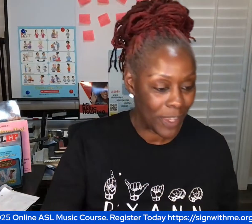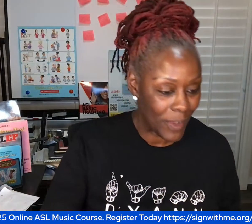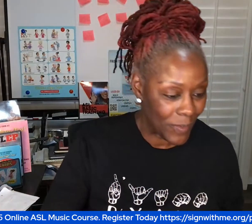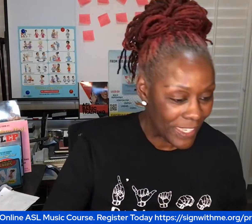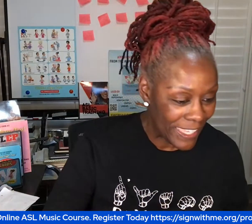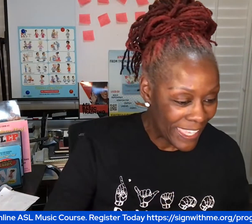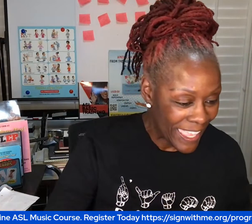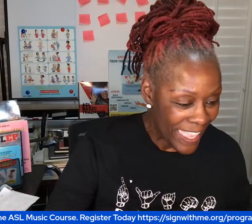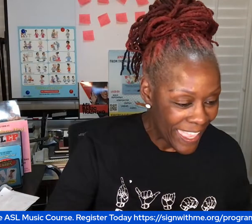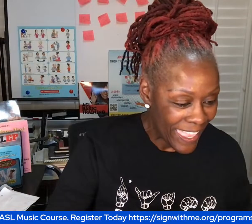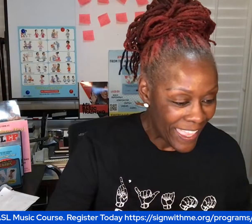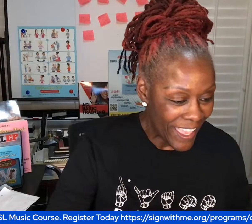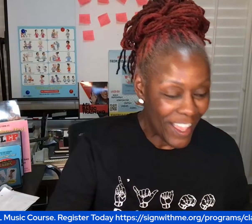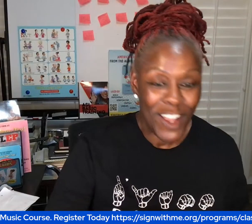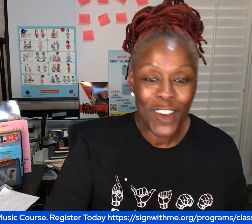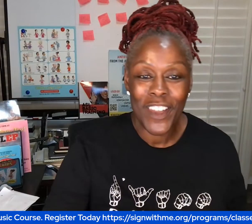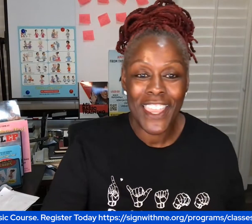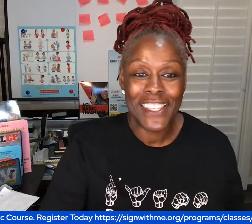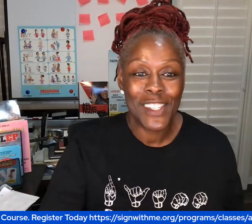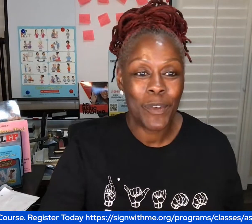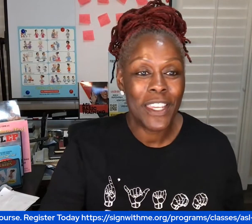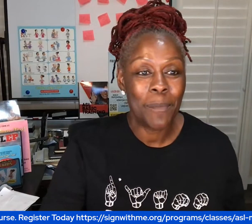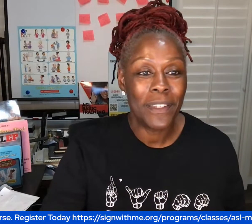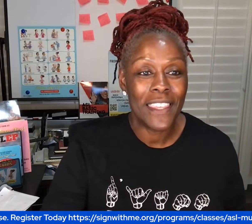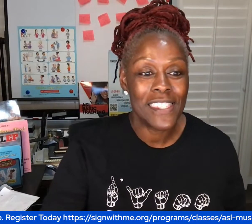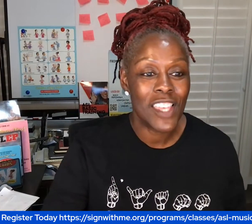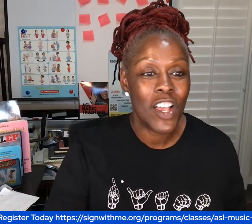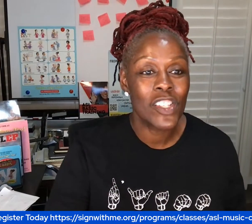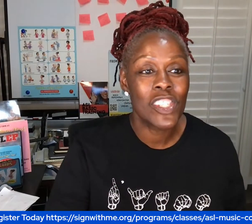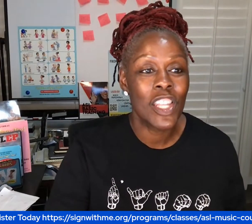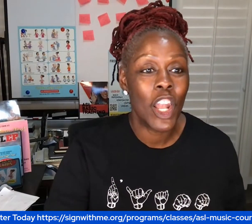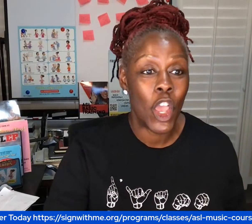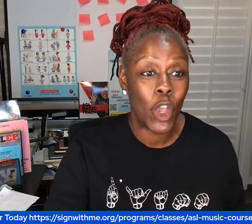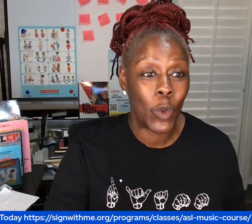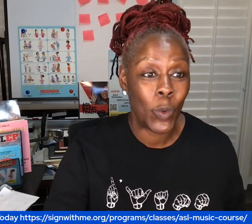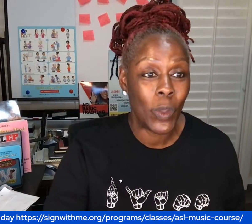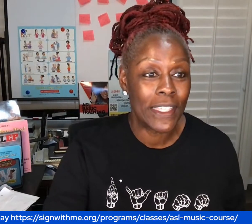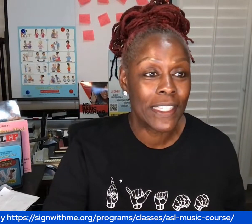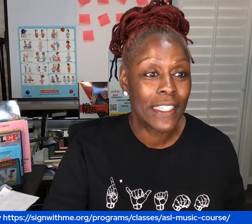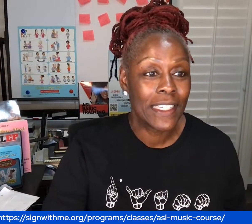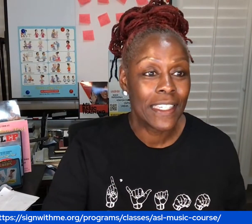go. All right. So we're going to play the song slow